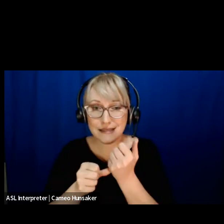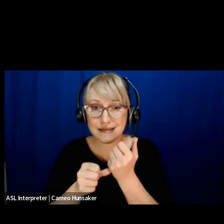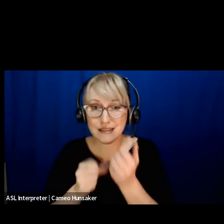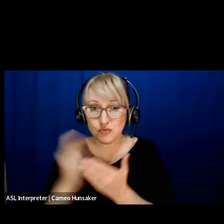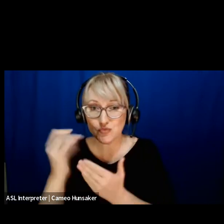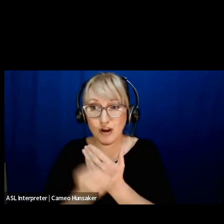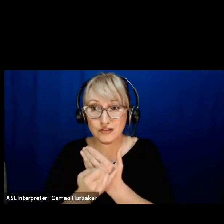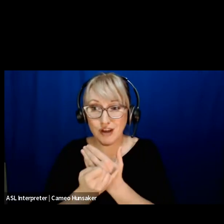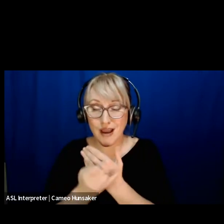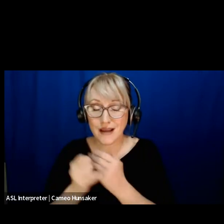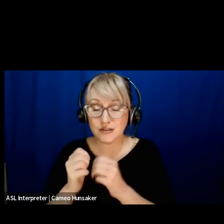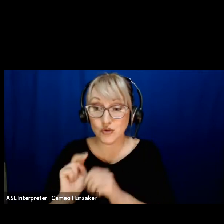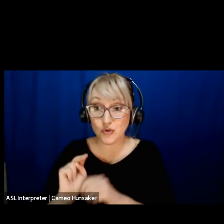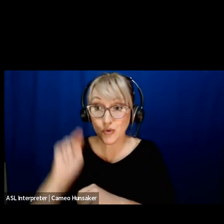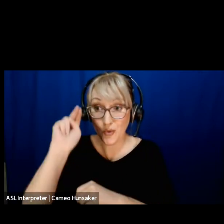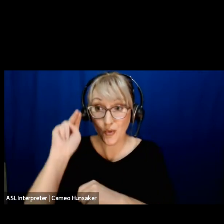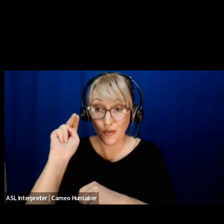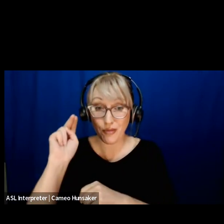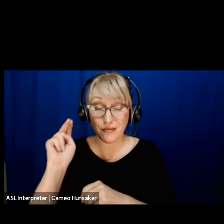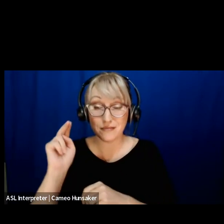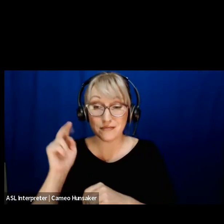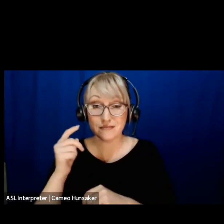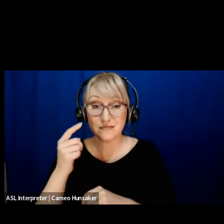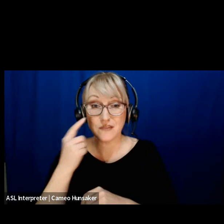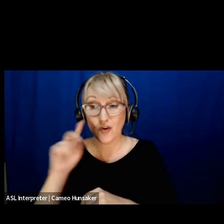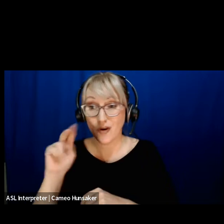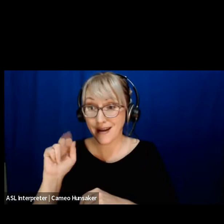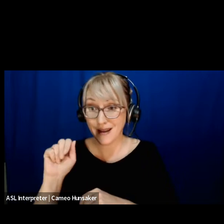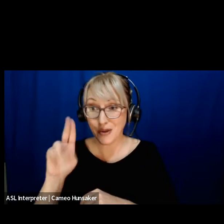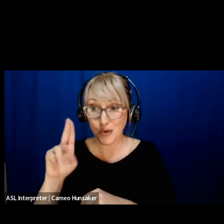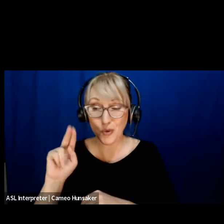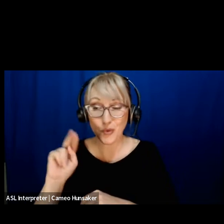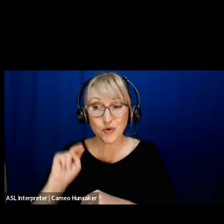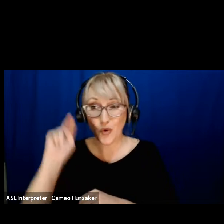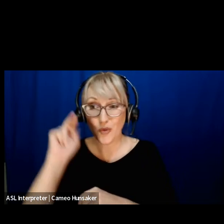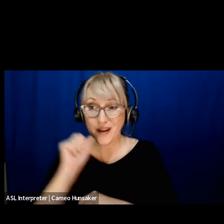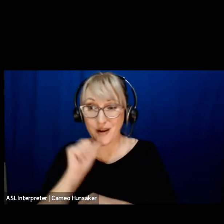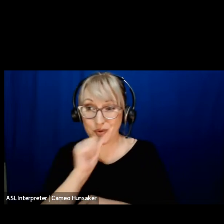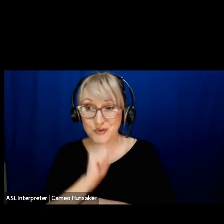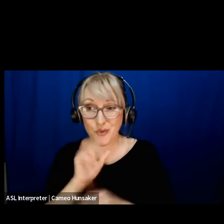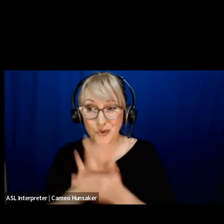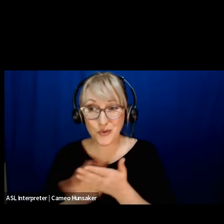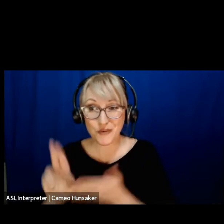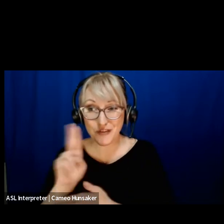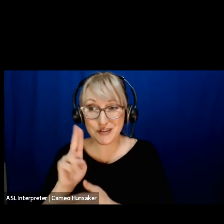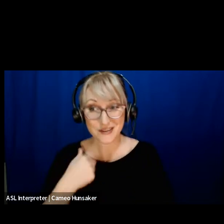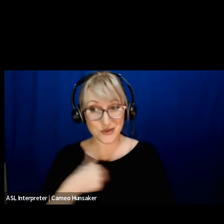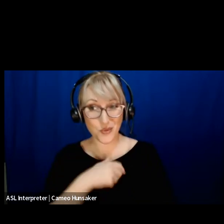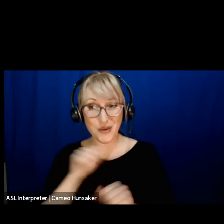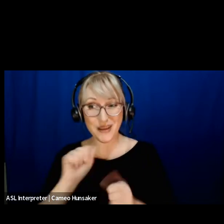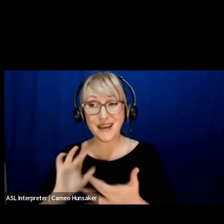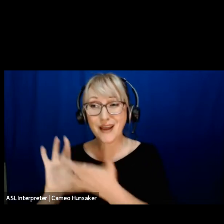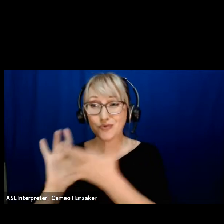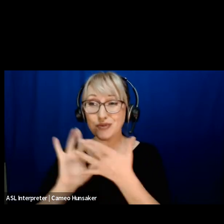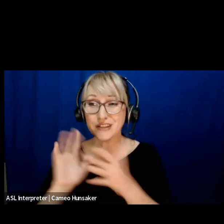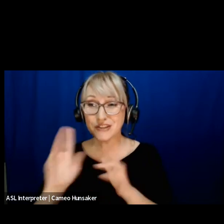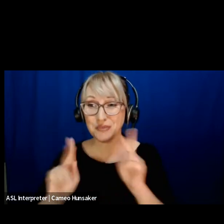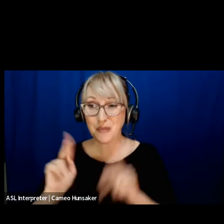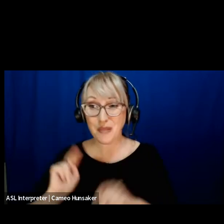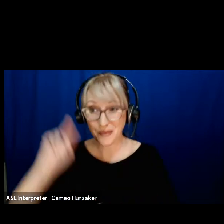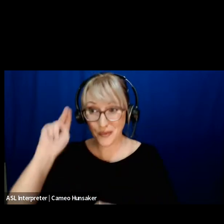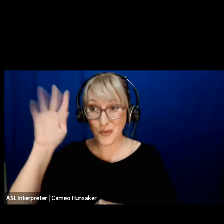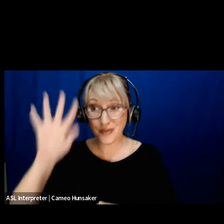to Northern Arizona University, so we can reach folks up north. And that's really